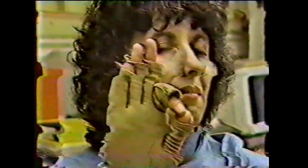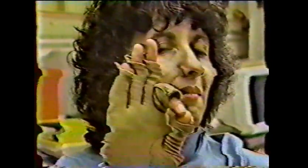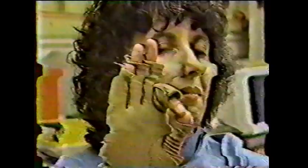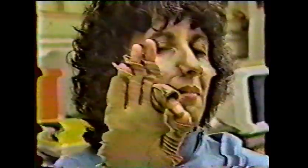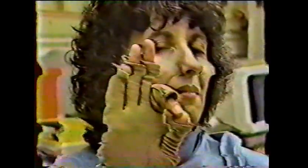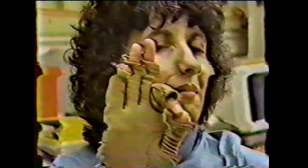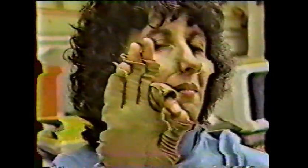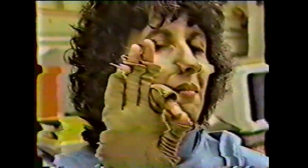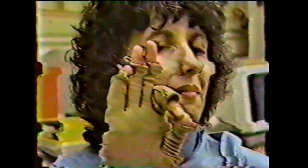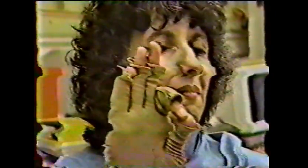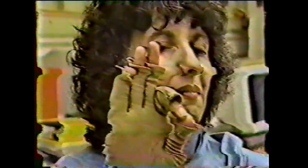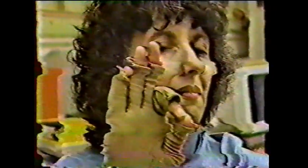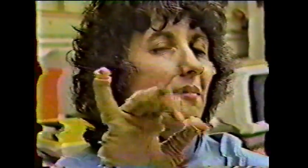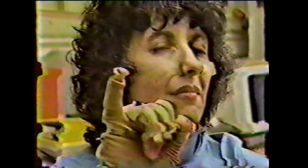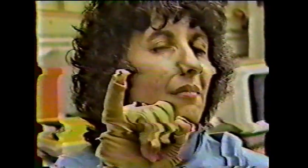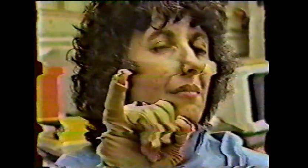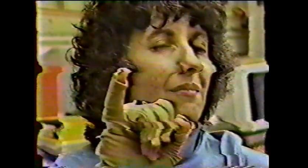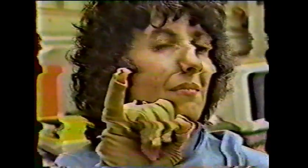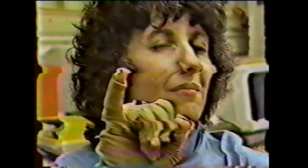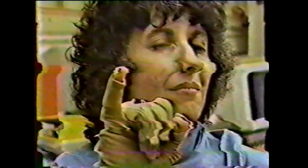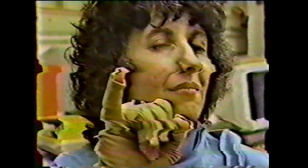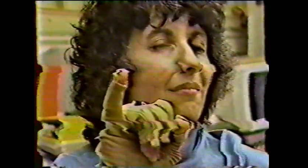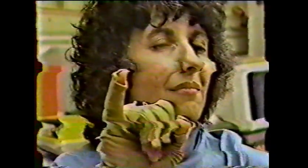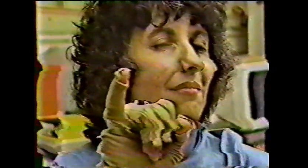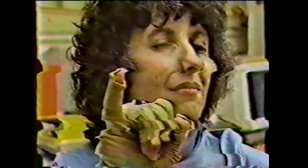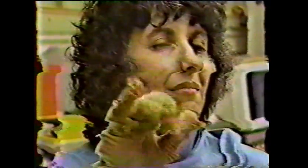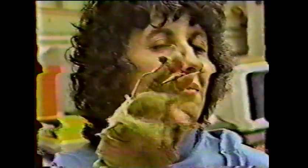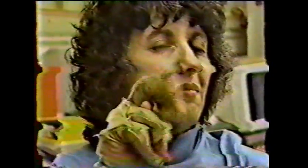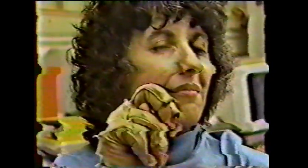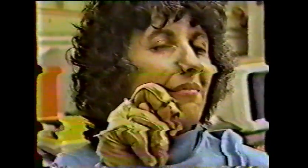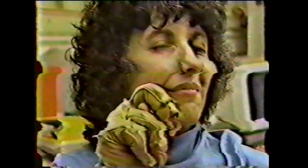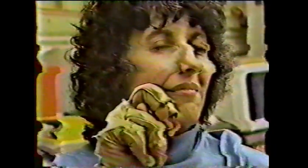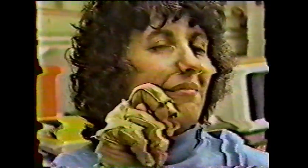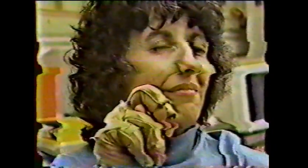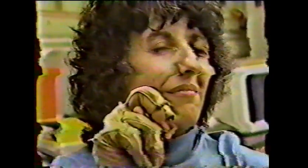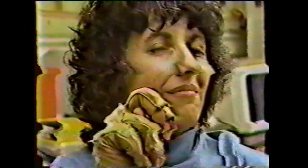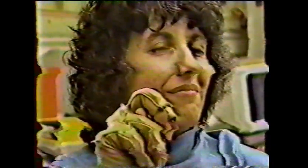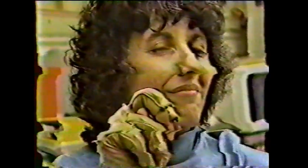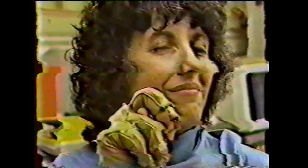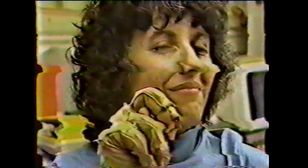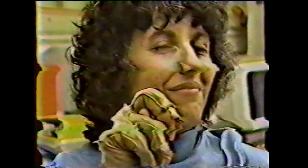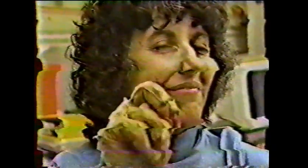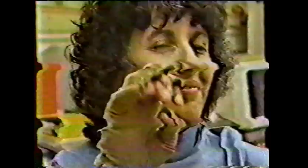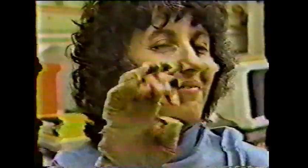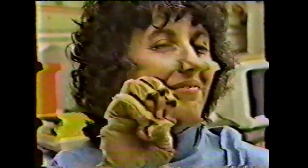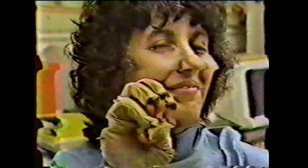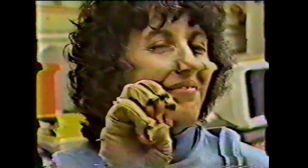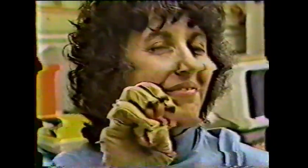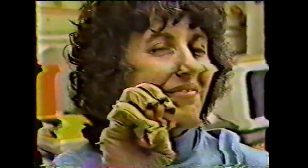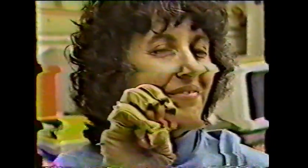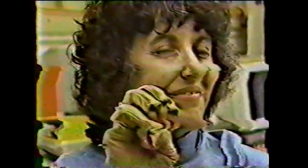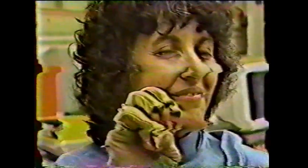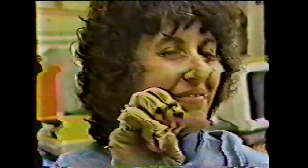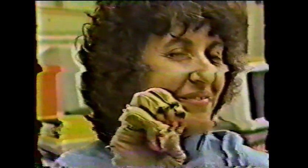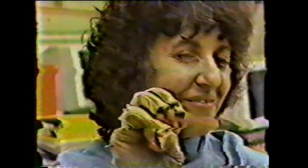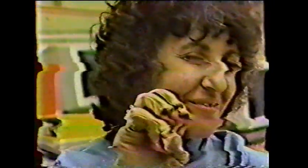am. Nancy can tell what she is saying through Dexter. Now, what she doesn't realize is that the system is hooked up to a voice